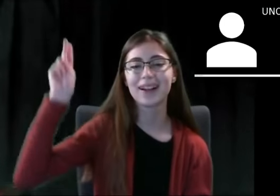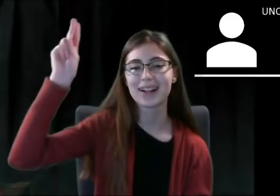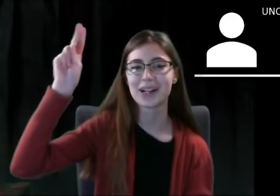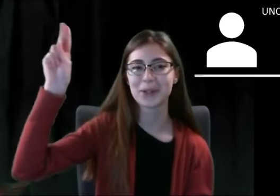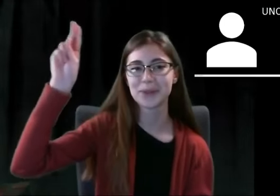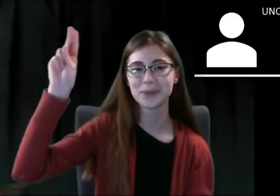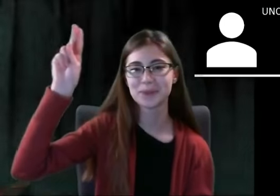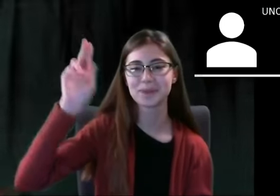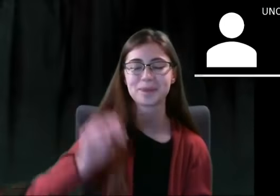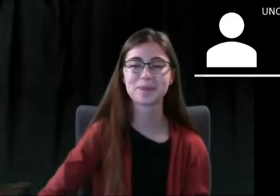Uncle.